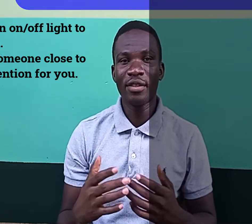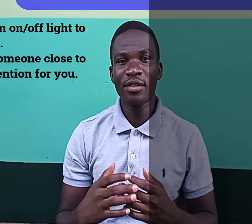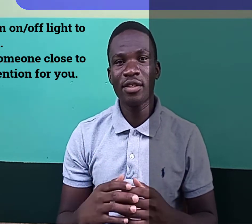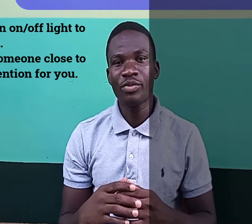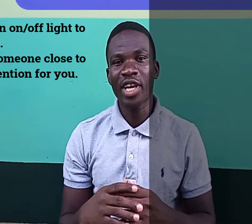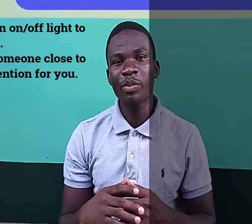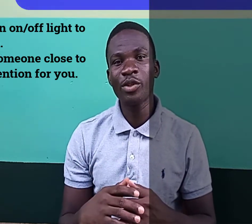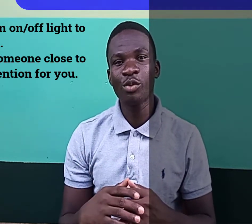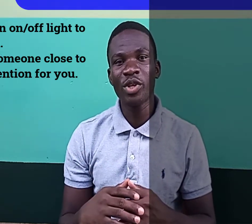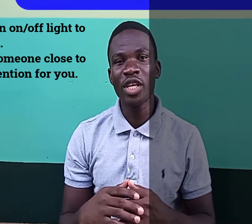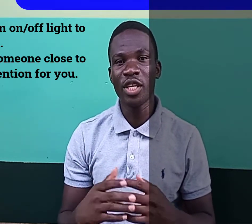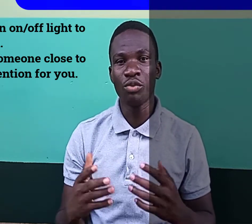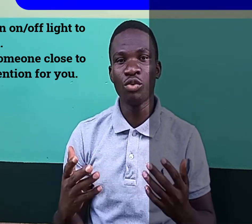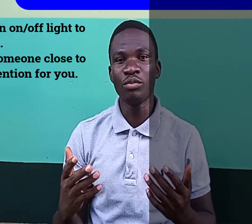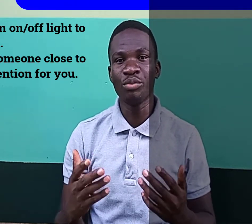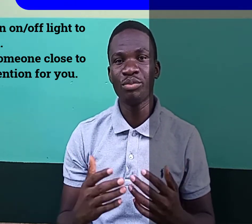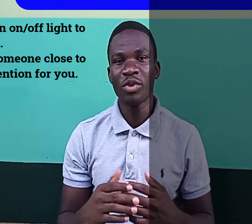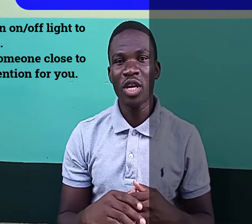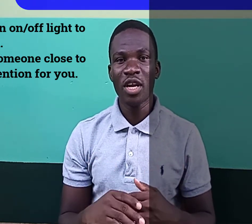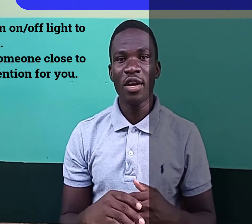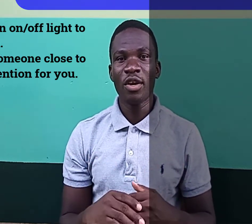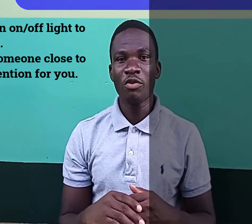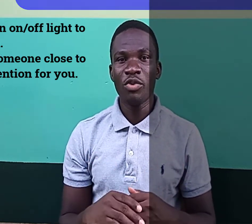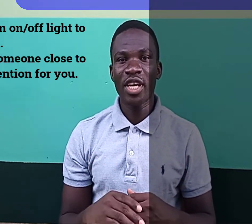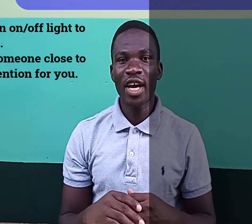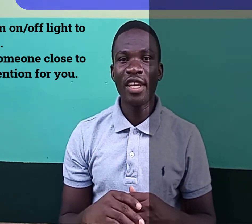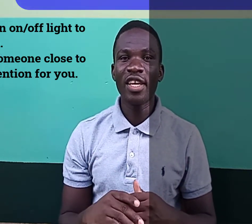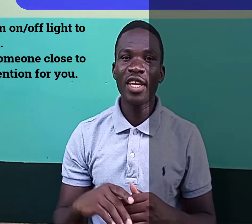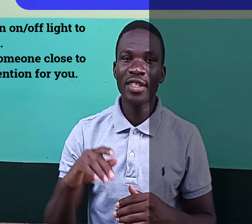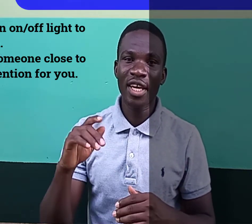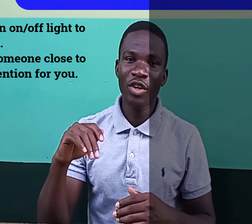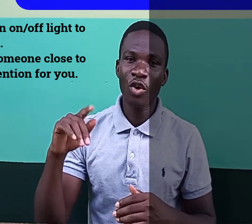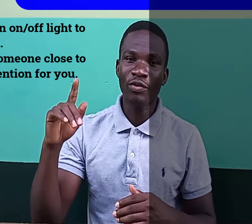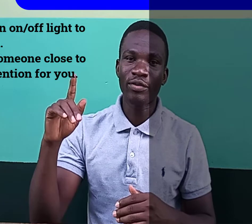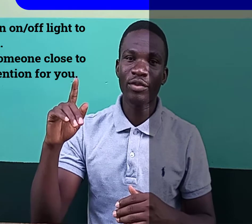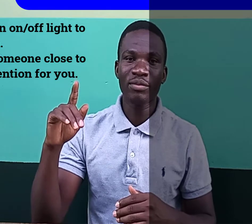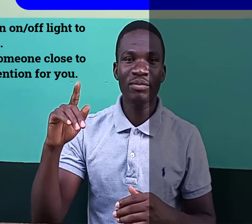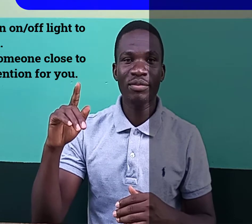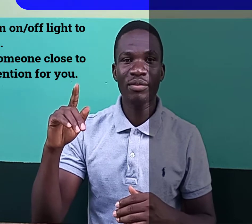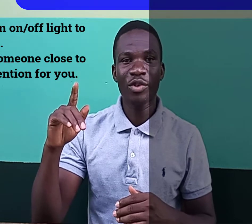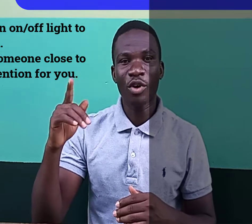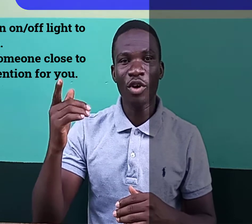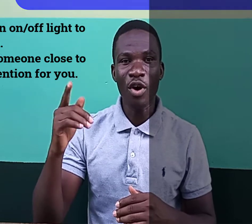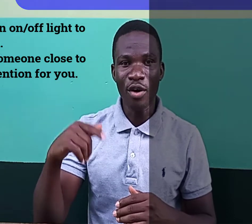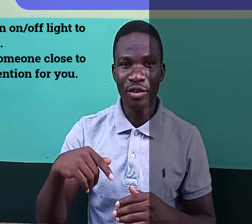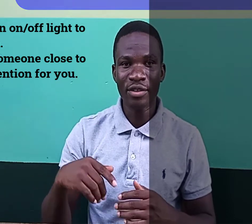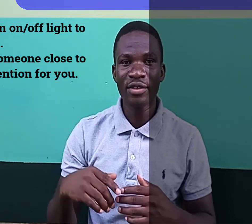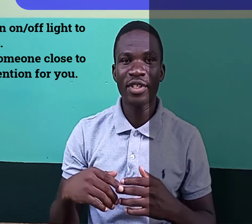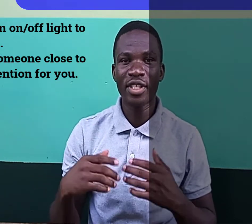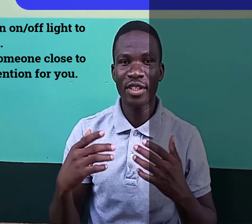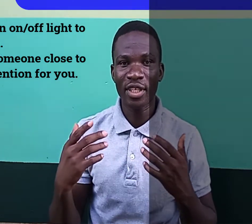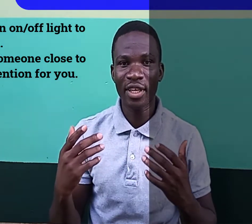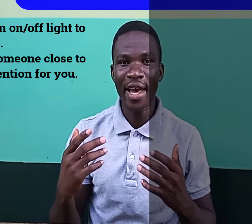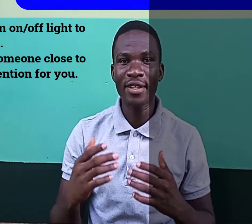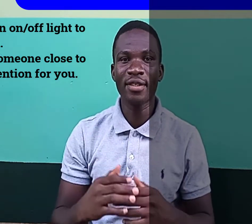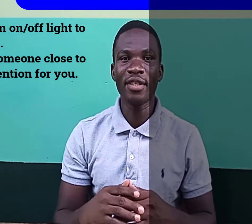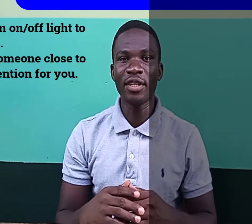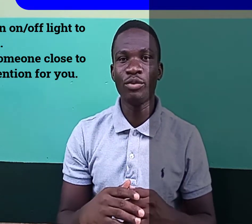perchance, if you happen to be in a room, we can either turn off or on the lights in the